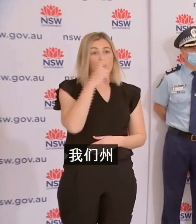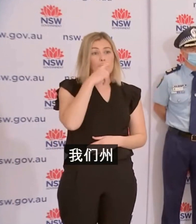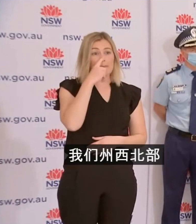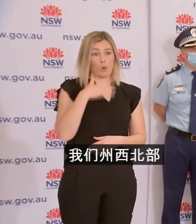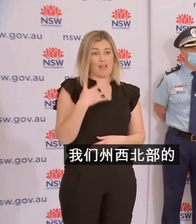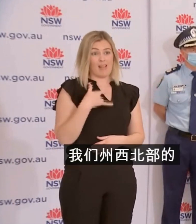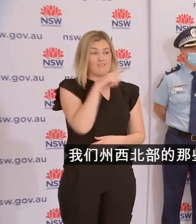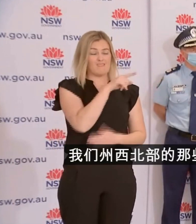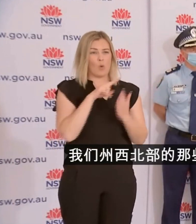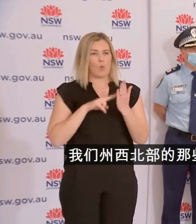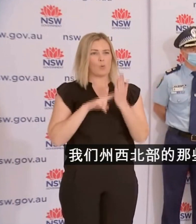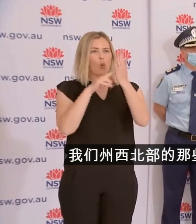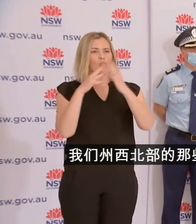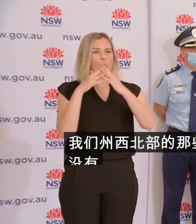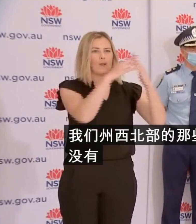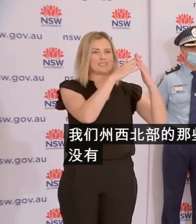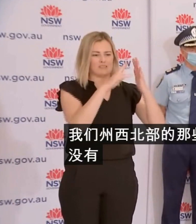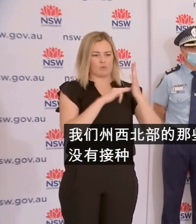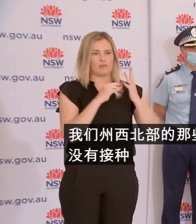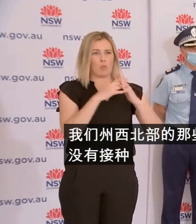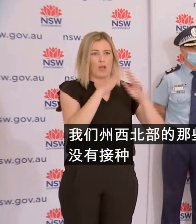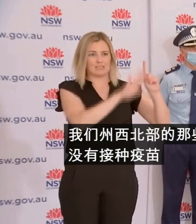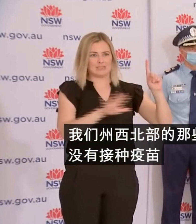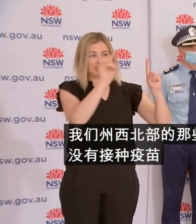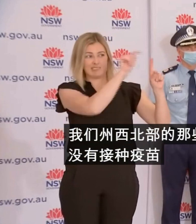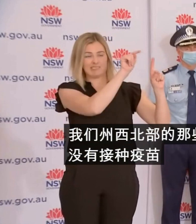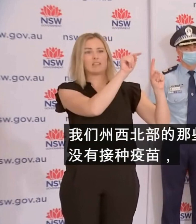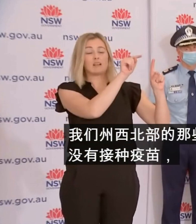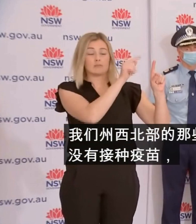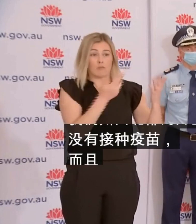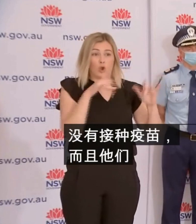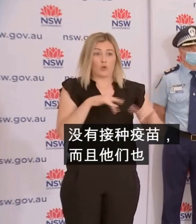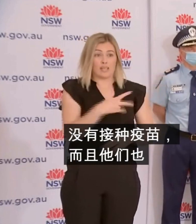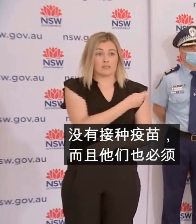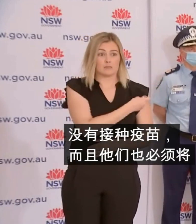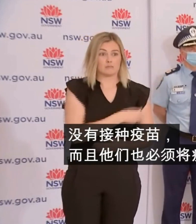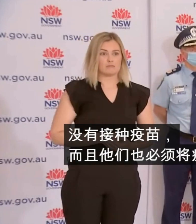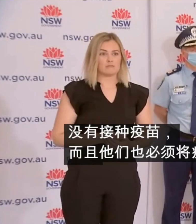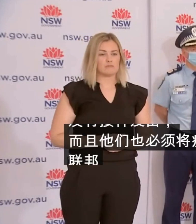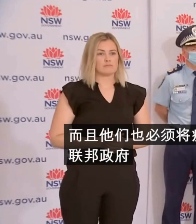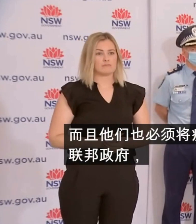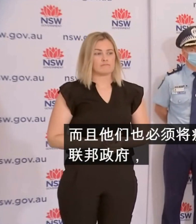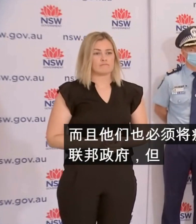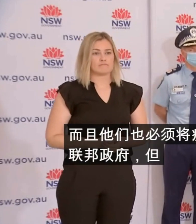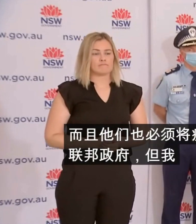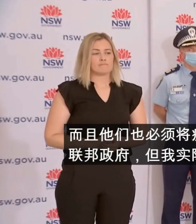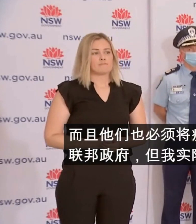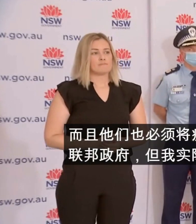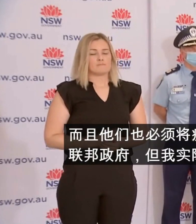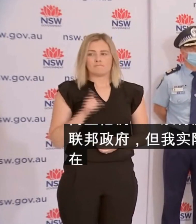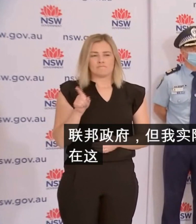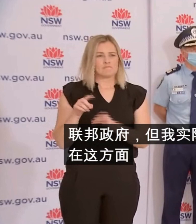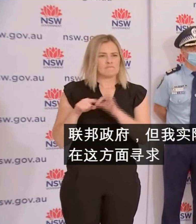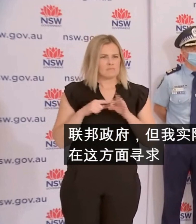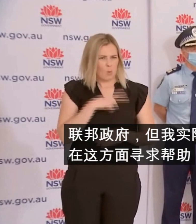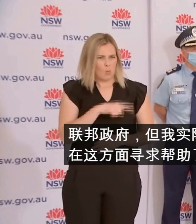that northwestern section of our state have not received the vaccine. And well, you'd have to direct that to the federal government. But I've